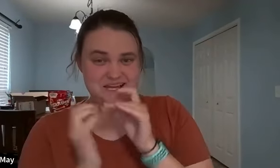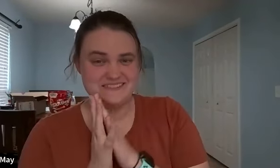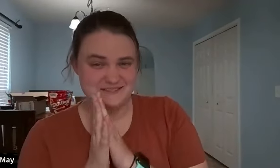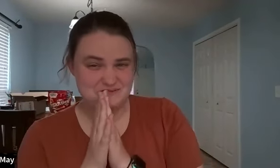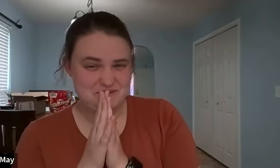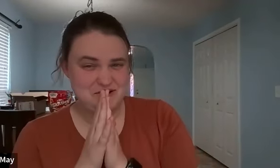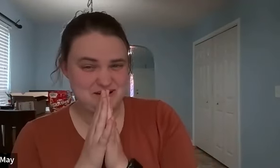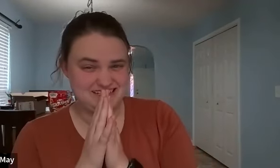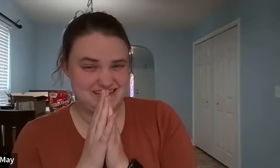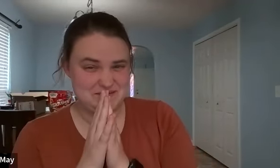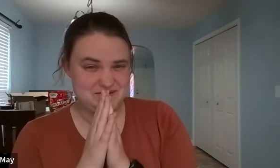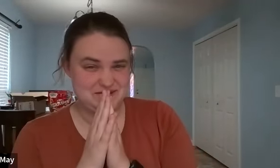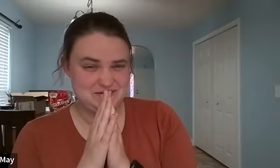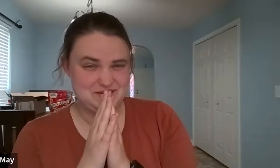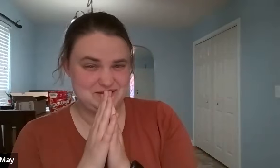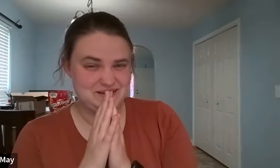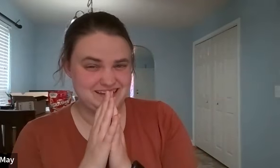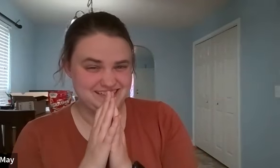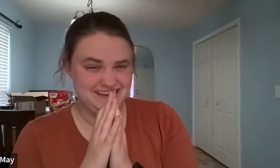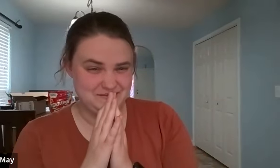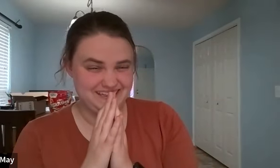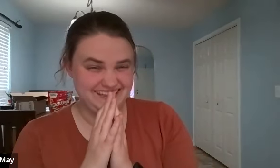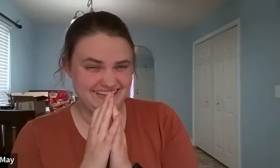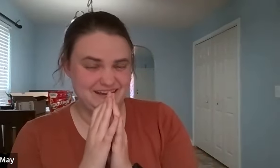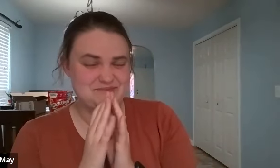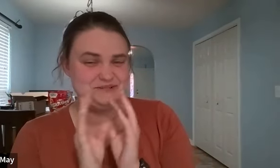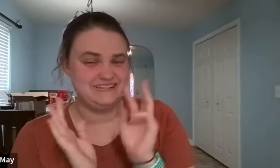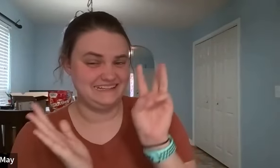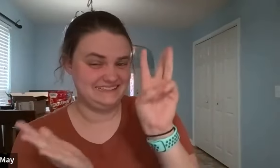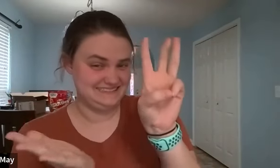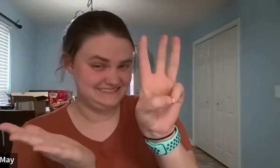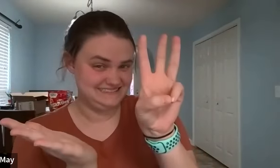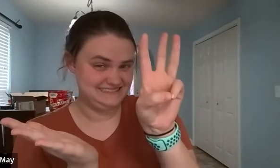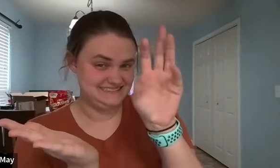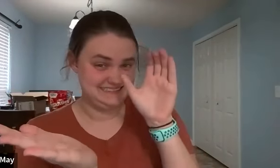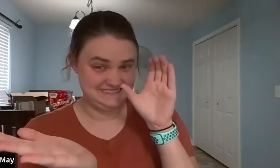Okay, this one might be hard to type, so do not hate me. I'm gonna do it again.